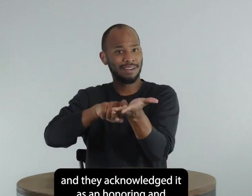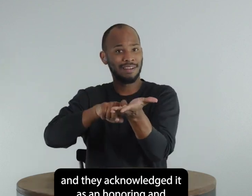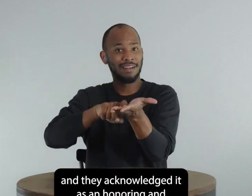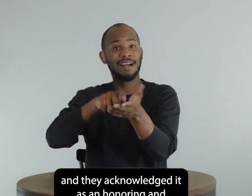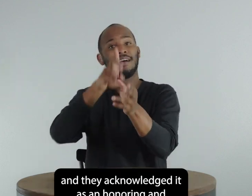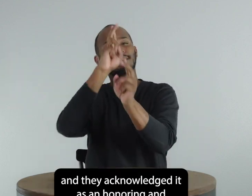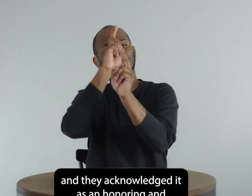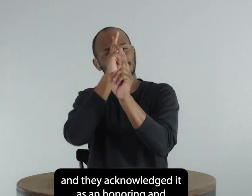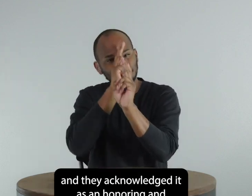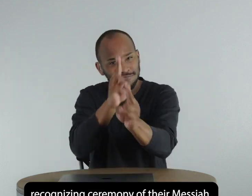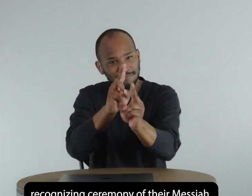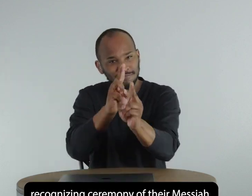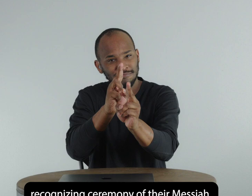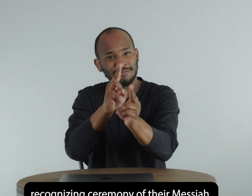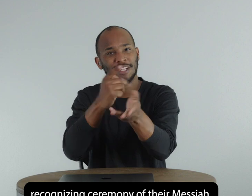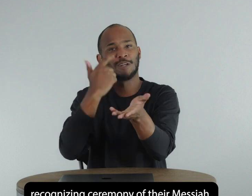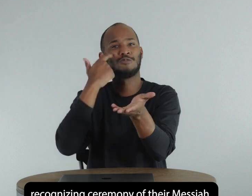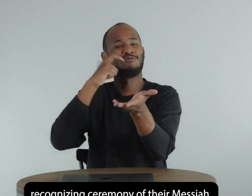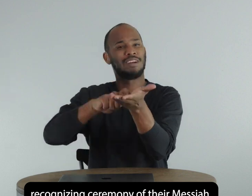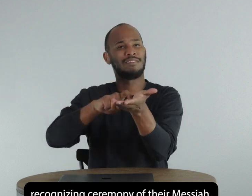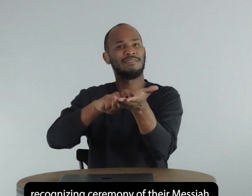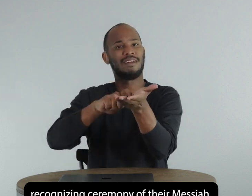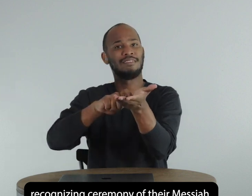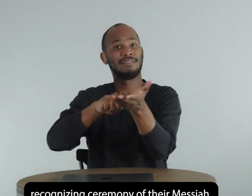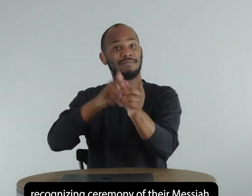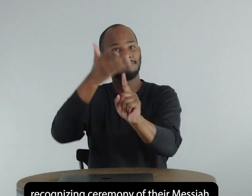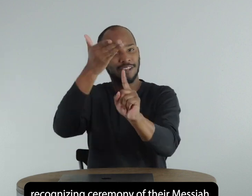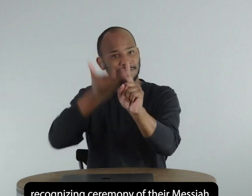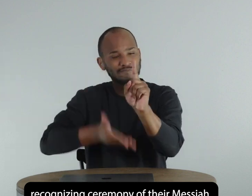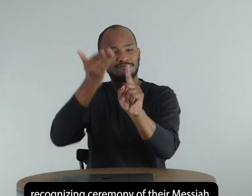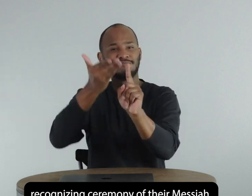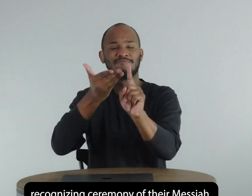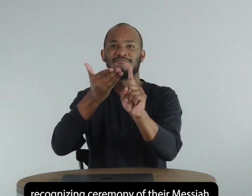an honoring and recognizing ceremony of their Messiah.